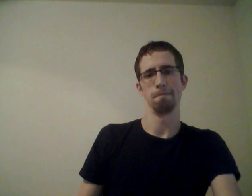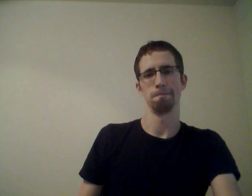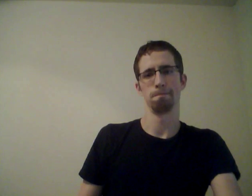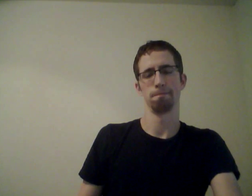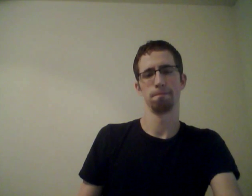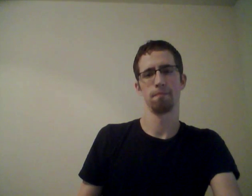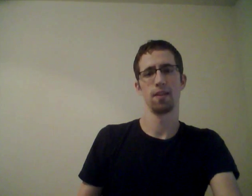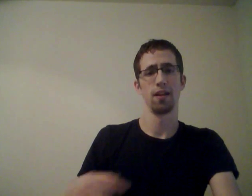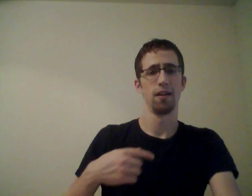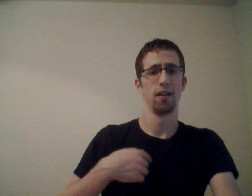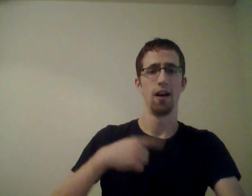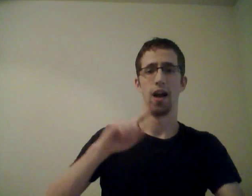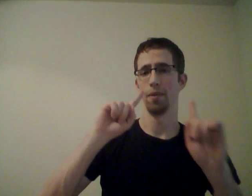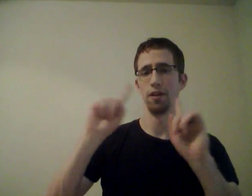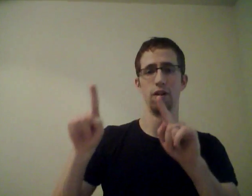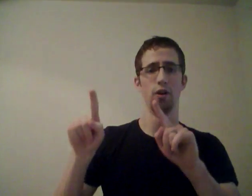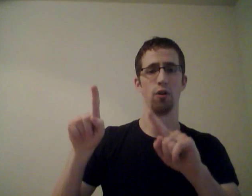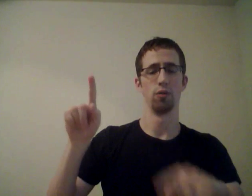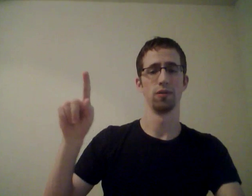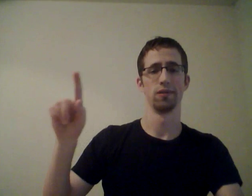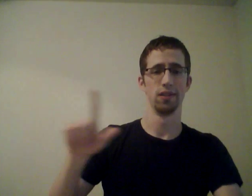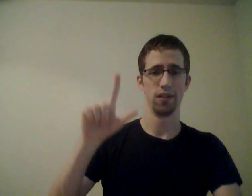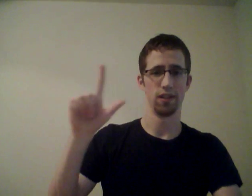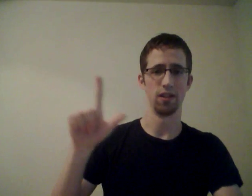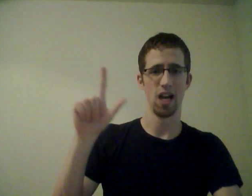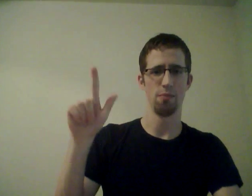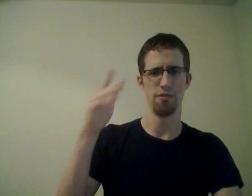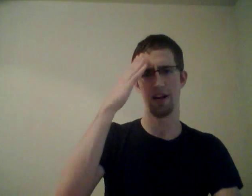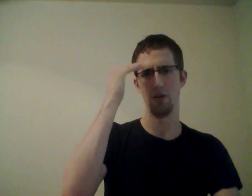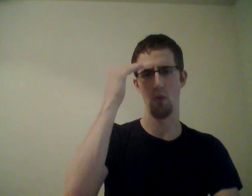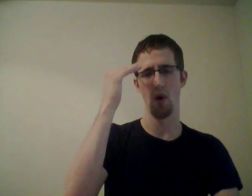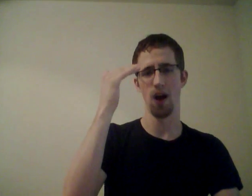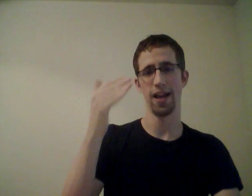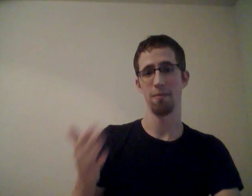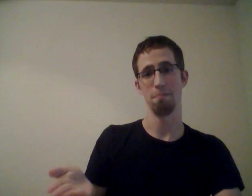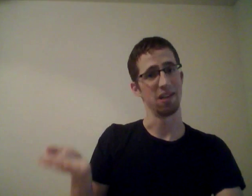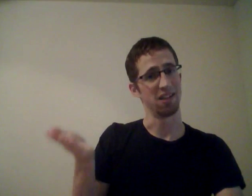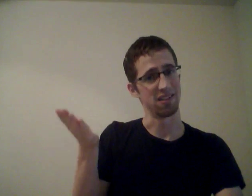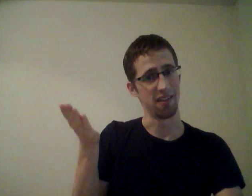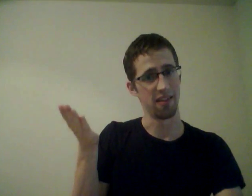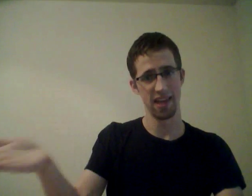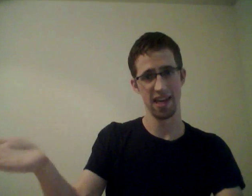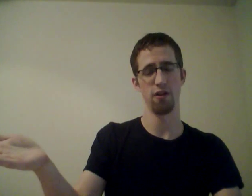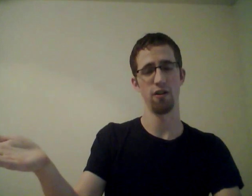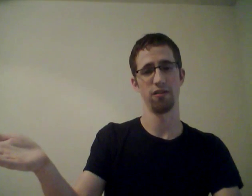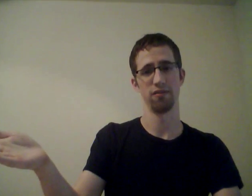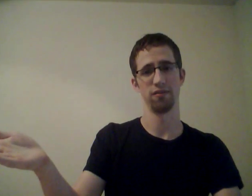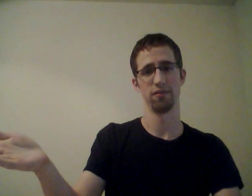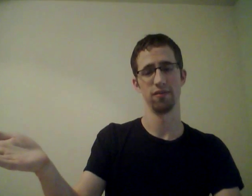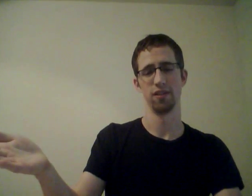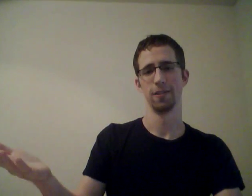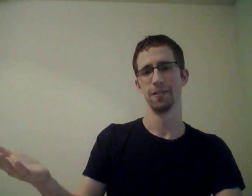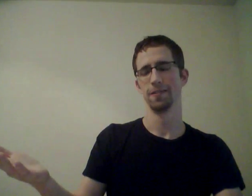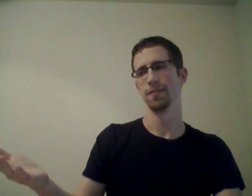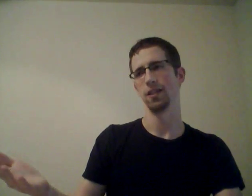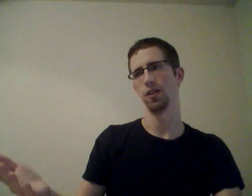I'm gonna go to the library. Why? Because there, you